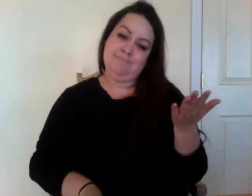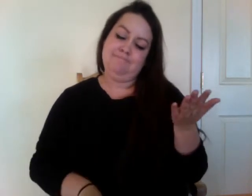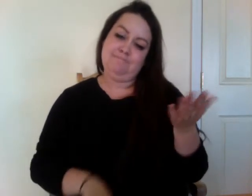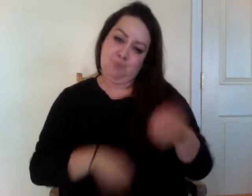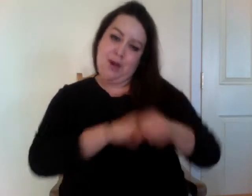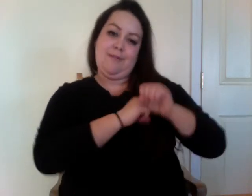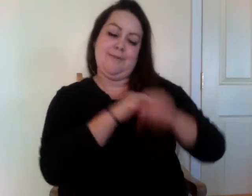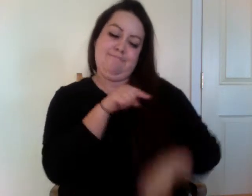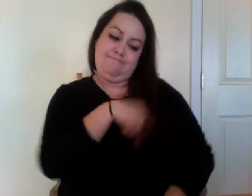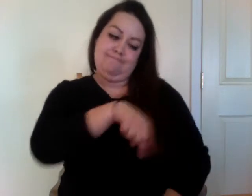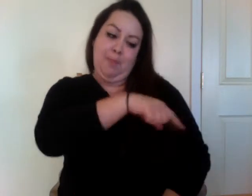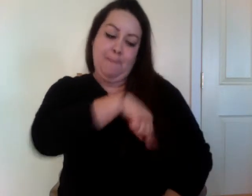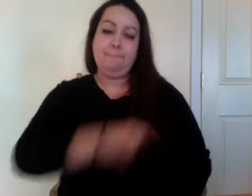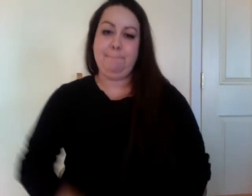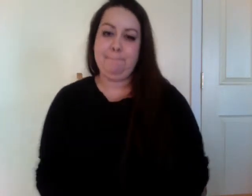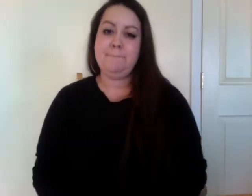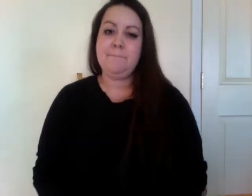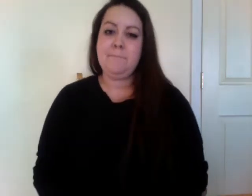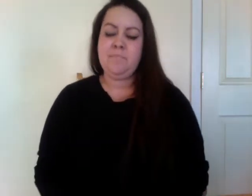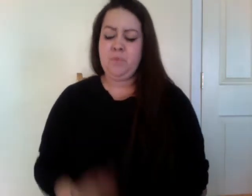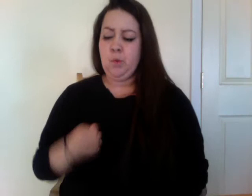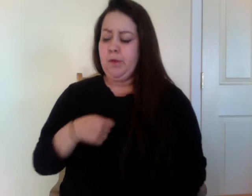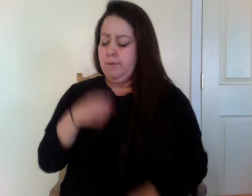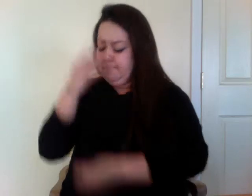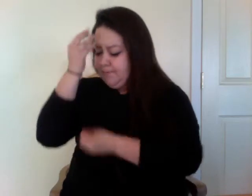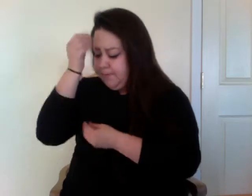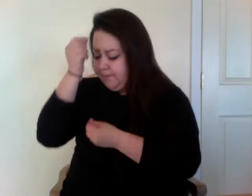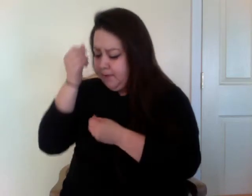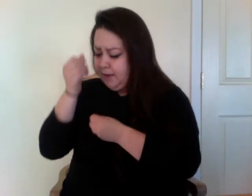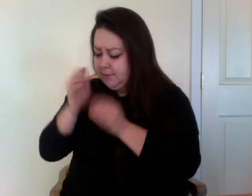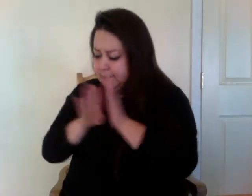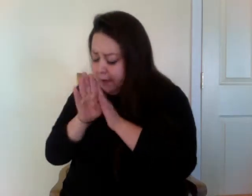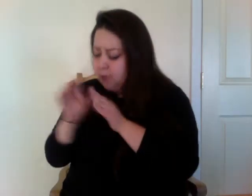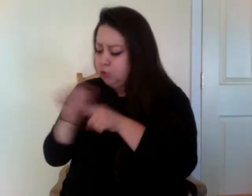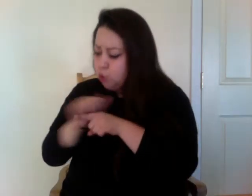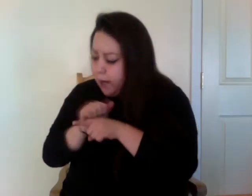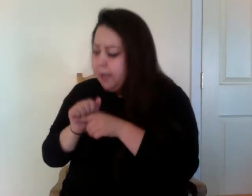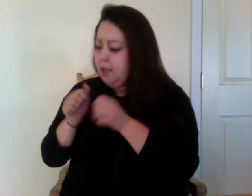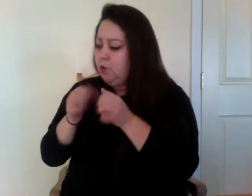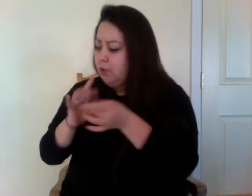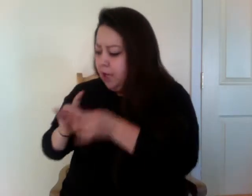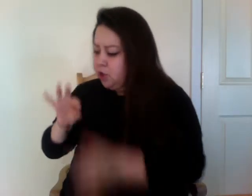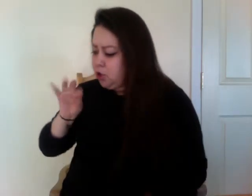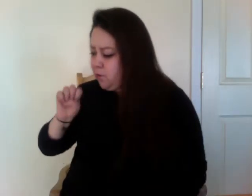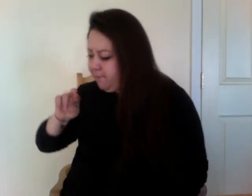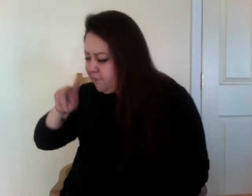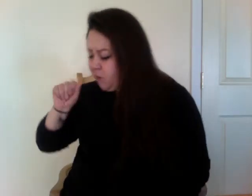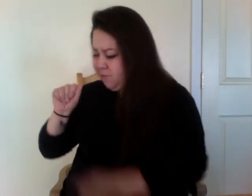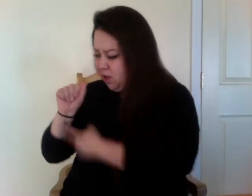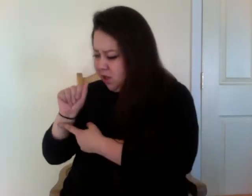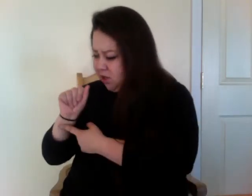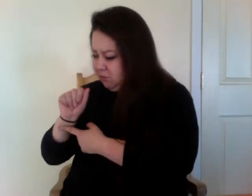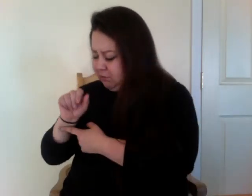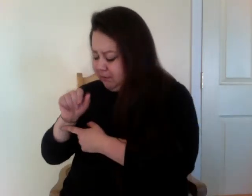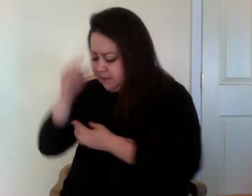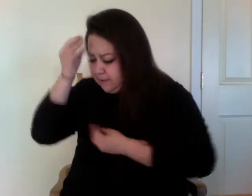trying to decide and develop the training for FERPA, that was the first question that needed to be answered, which is who